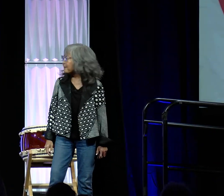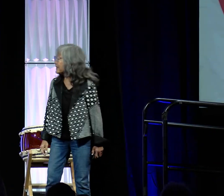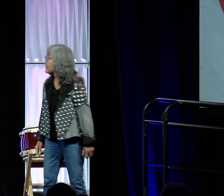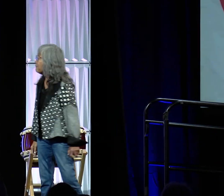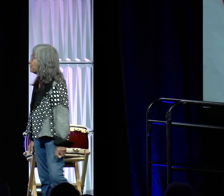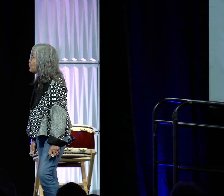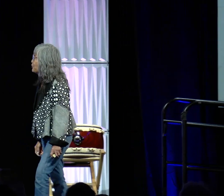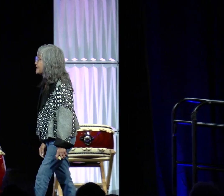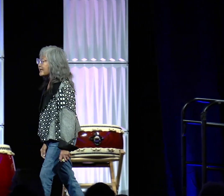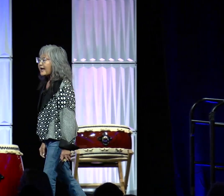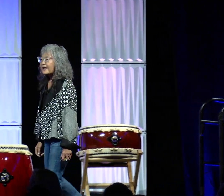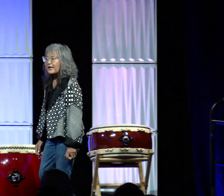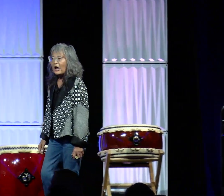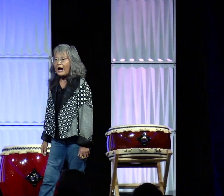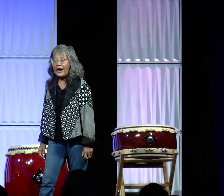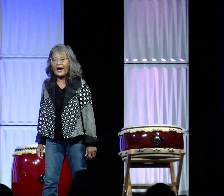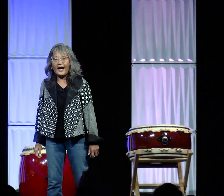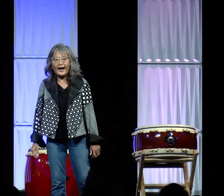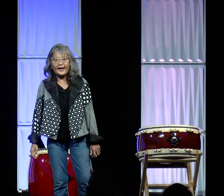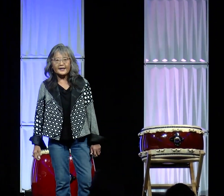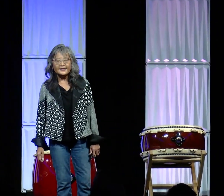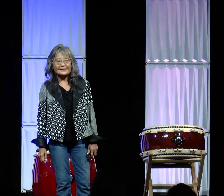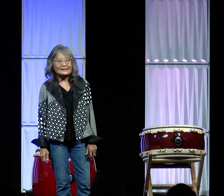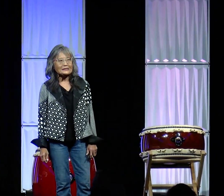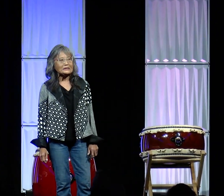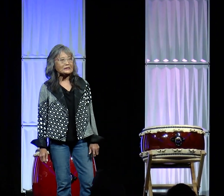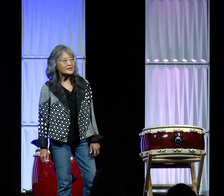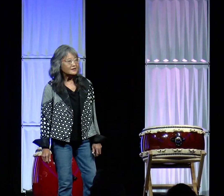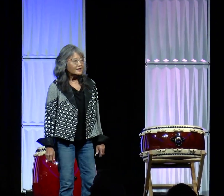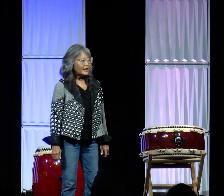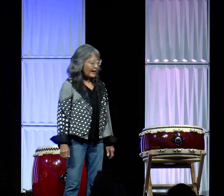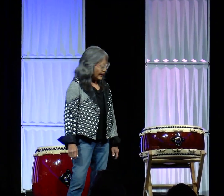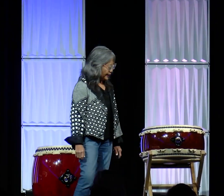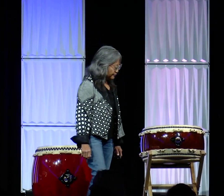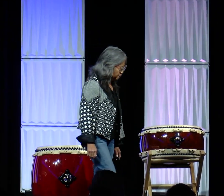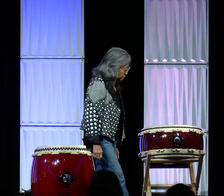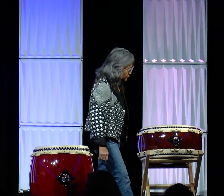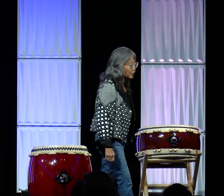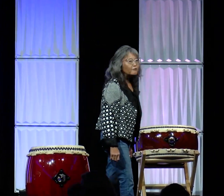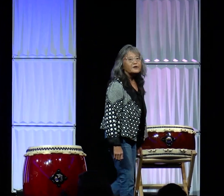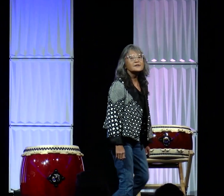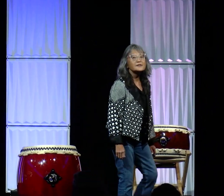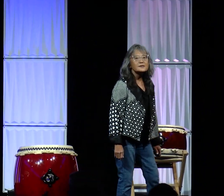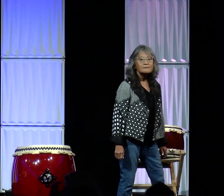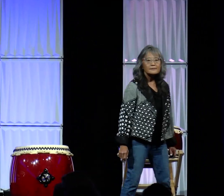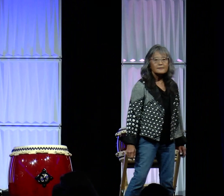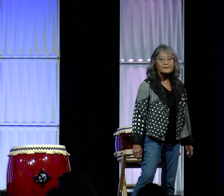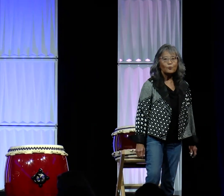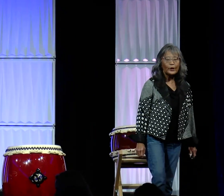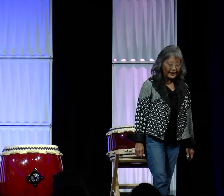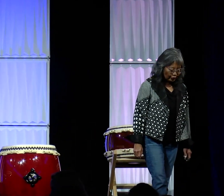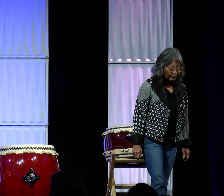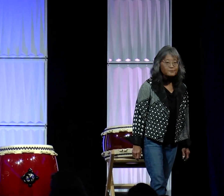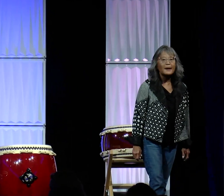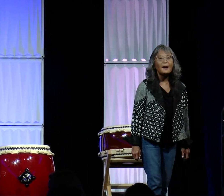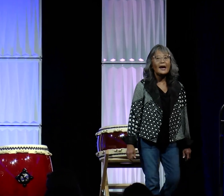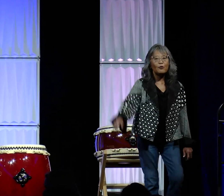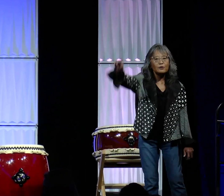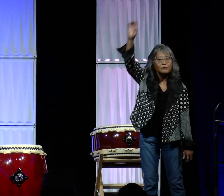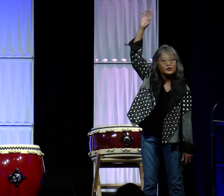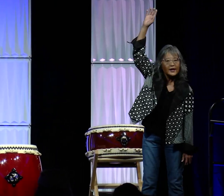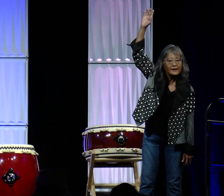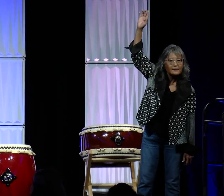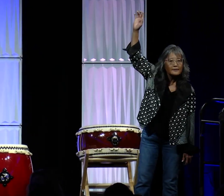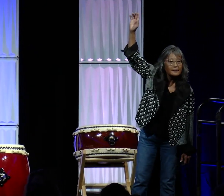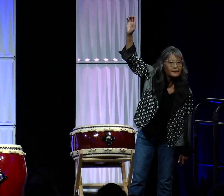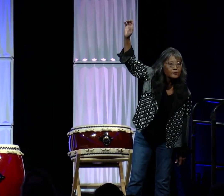How many of you would say, I am nervous when I use my power?